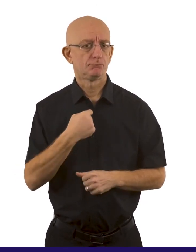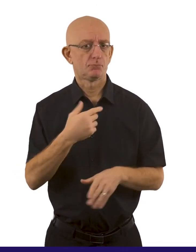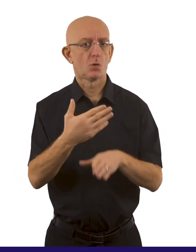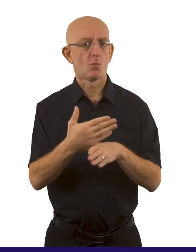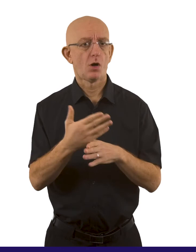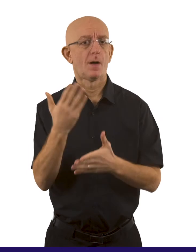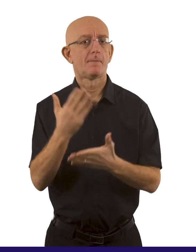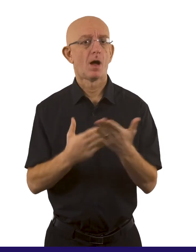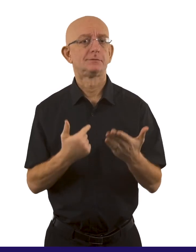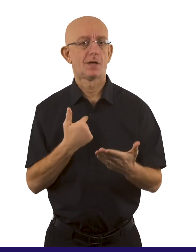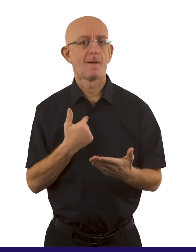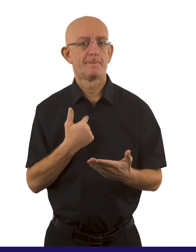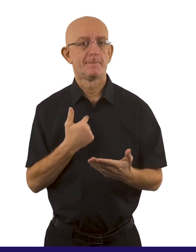Yes, part-time.